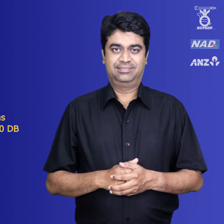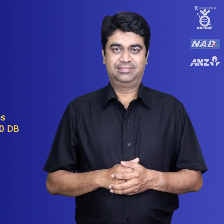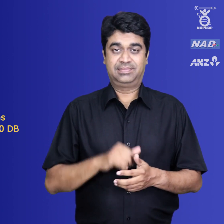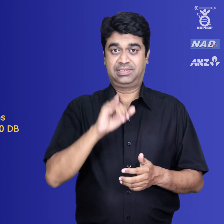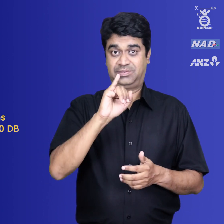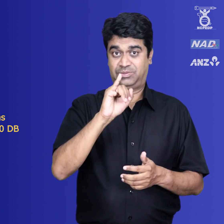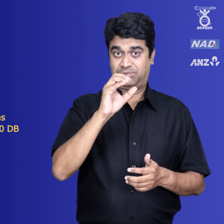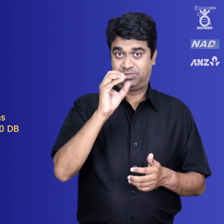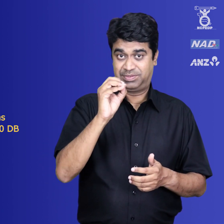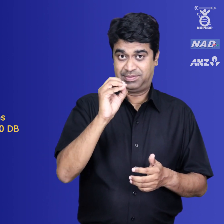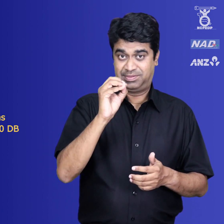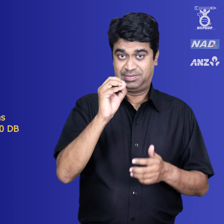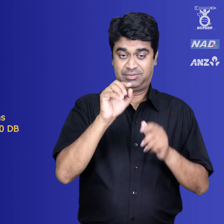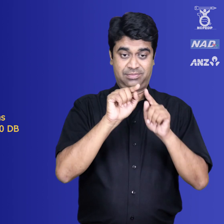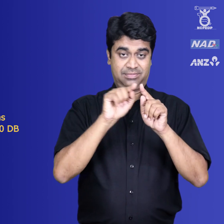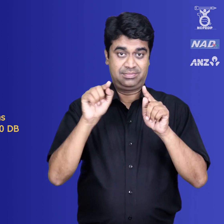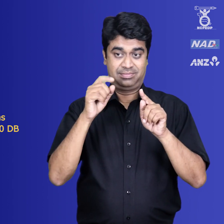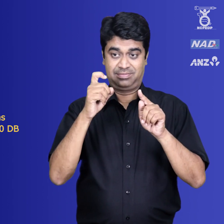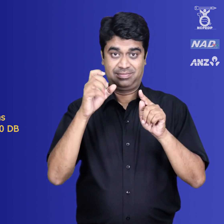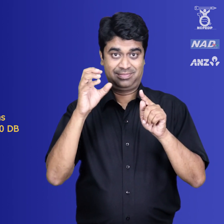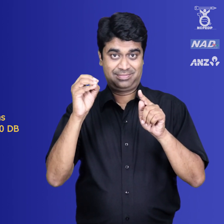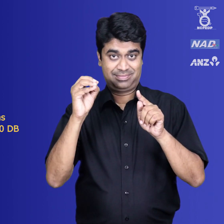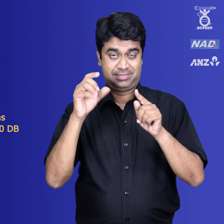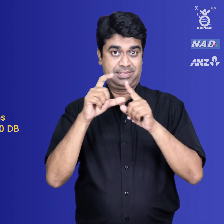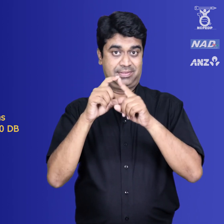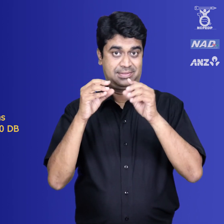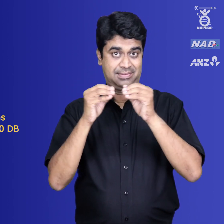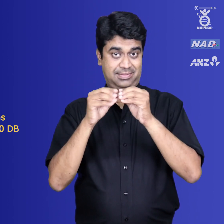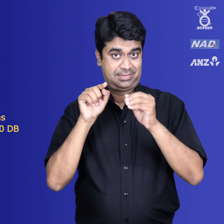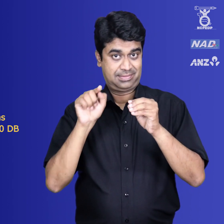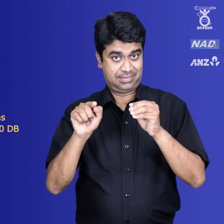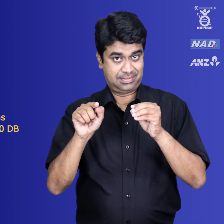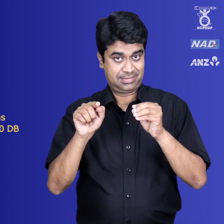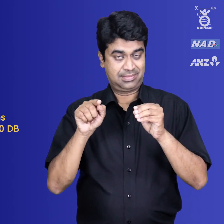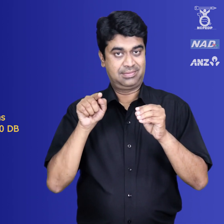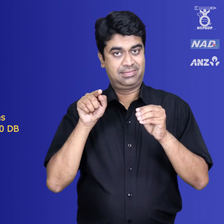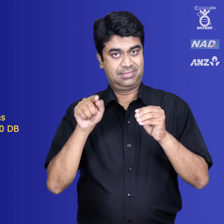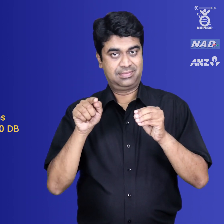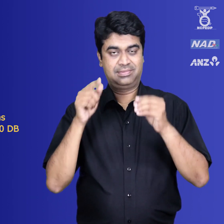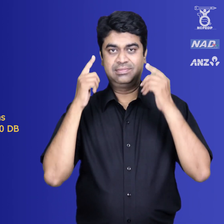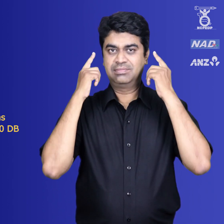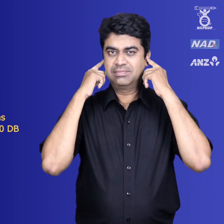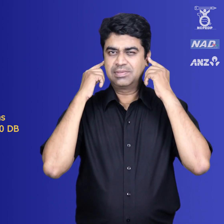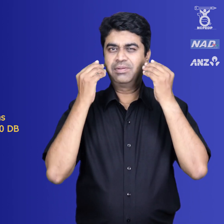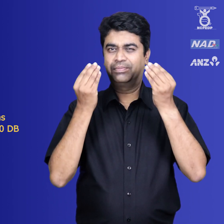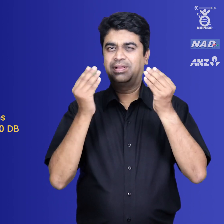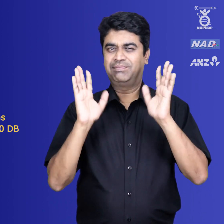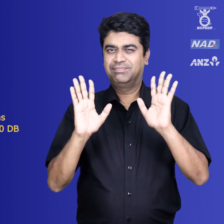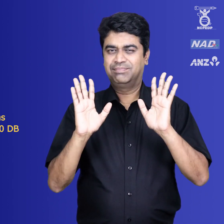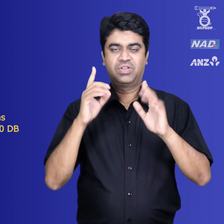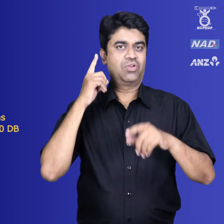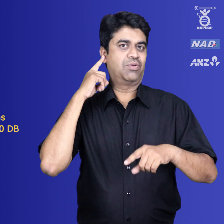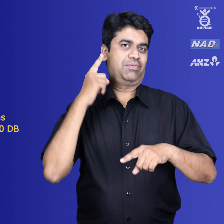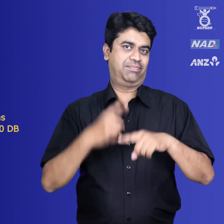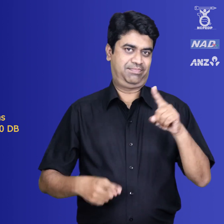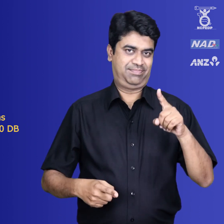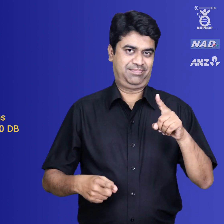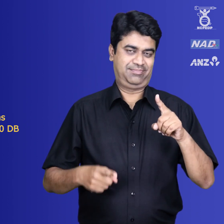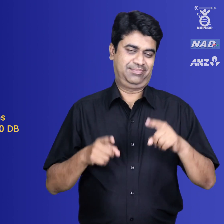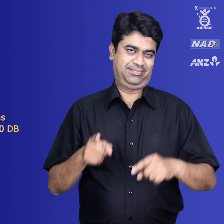means person having 60 dB to 70 dB hearing loss in speech frequencies in both